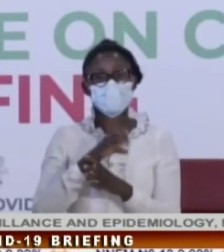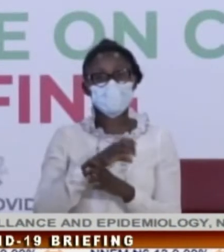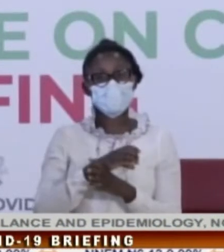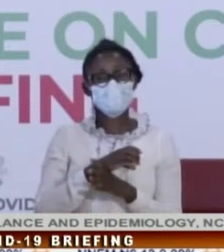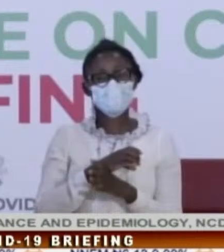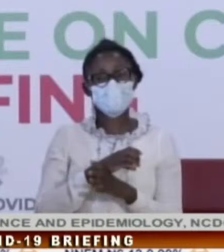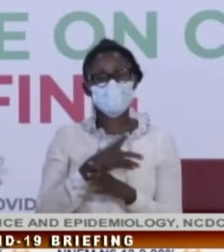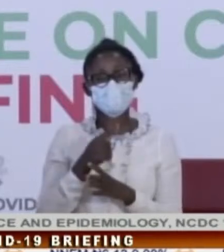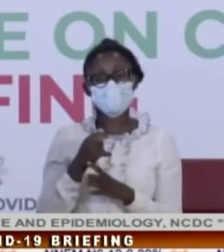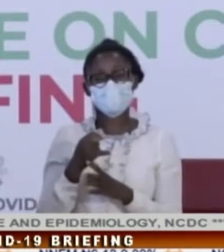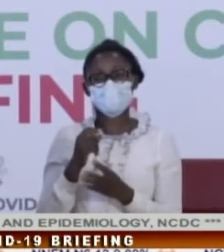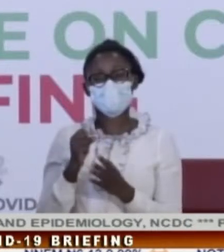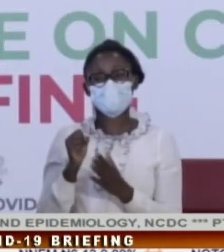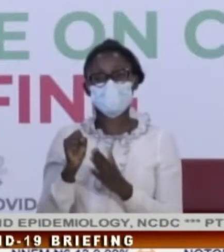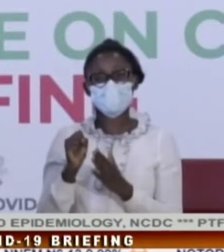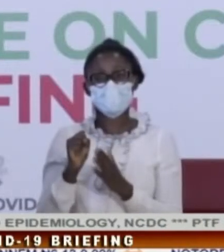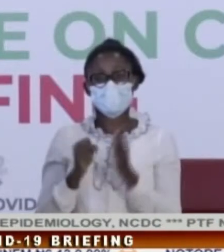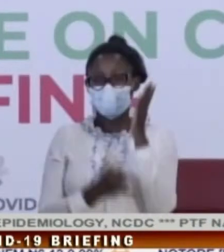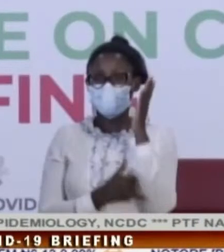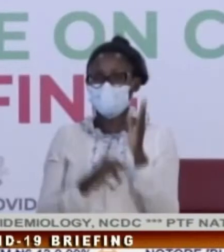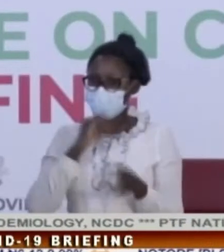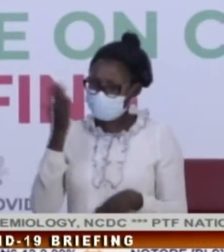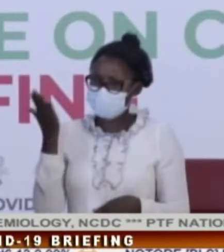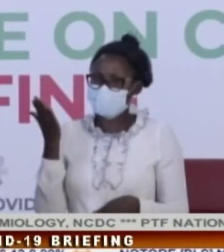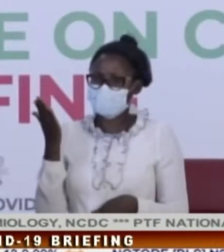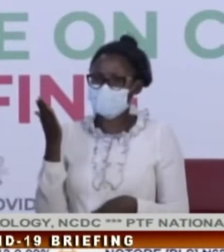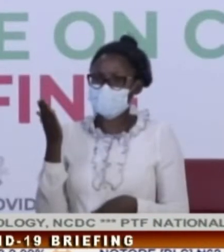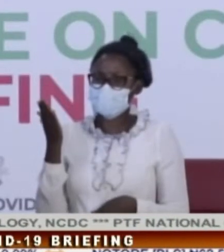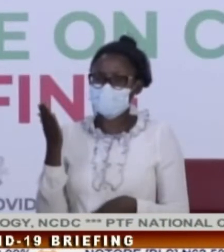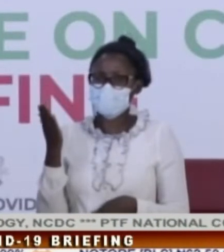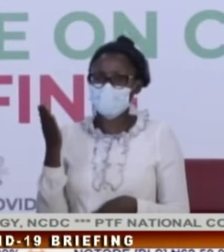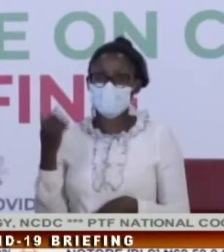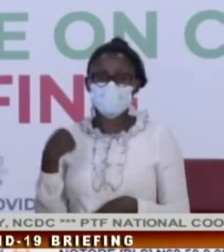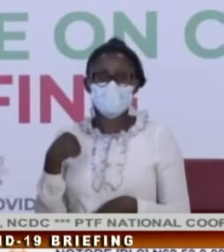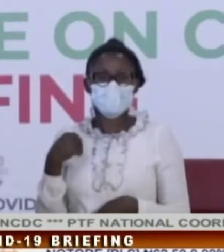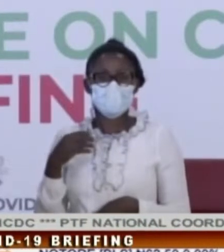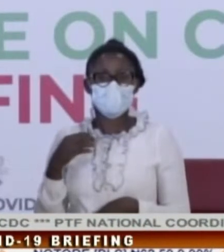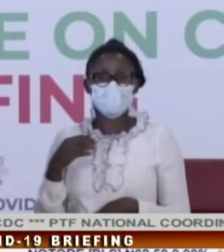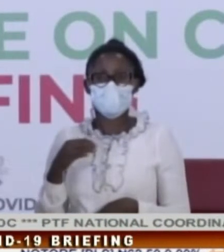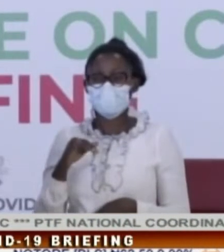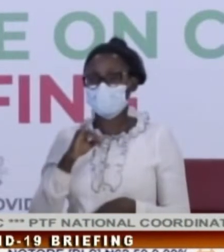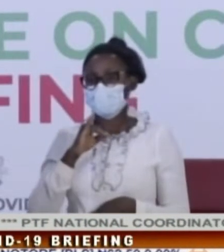country. It's there. As a matter of fact, not even in the 2021 budget. It's in the